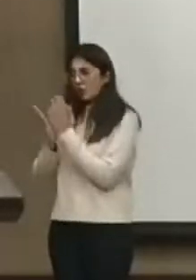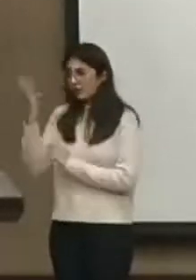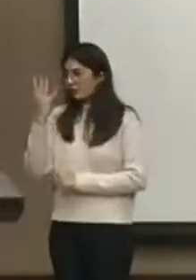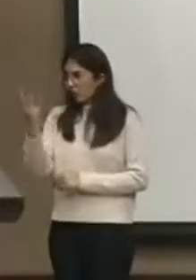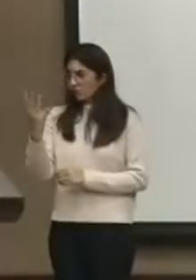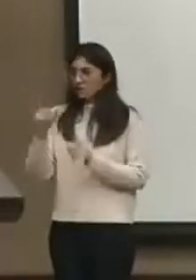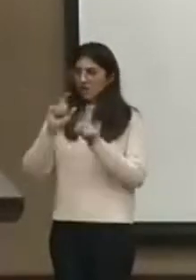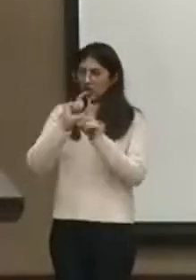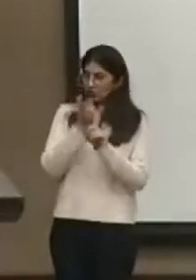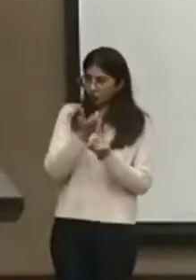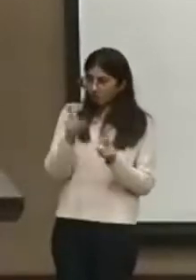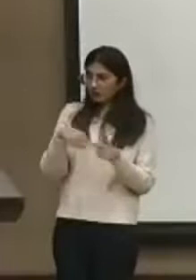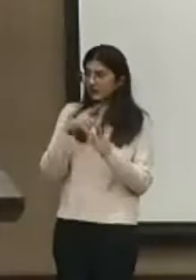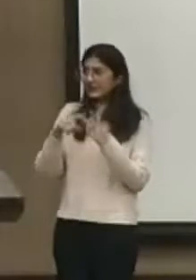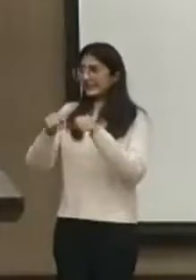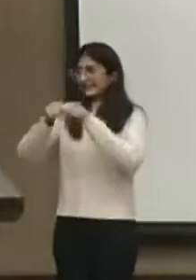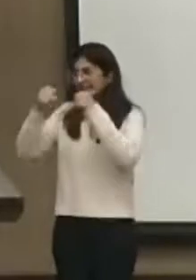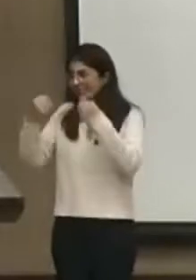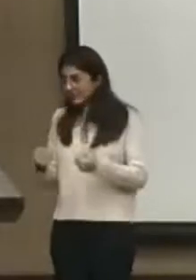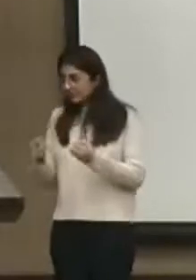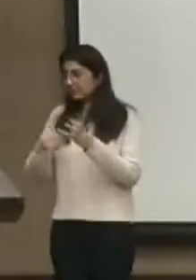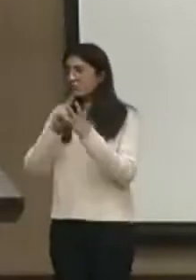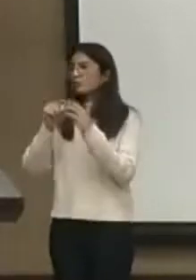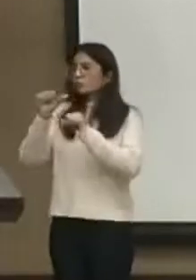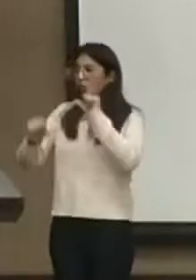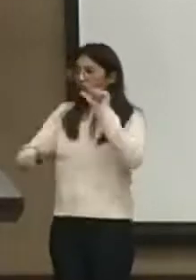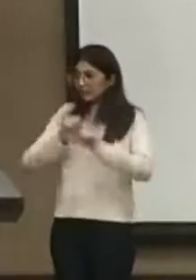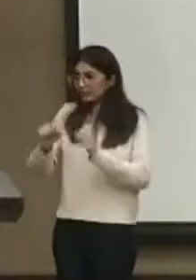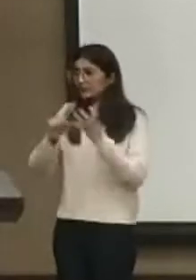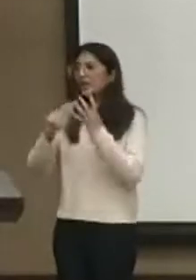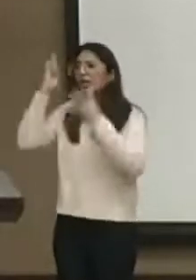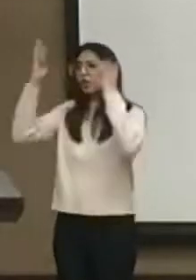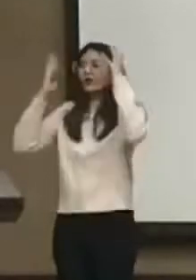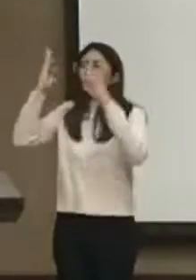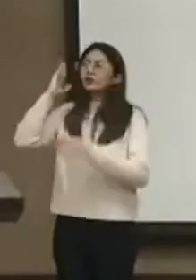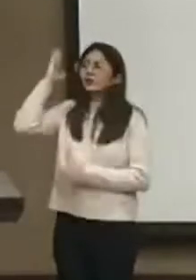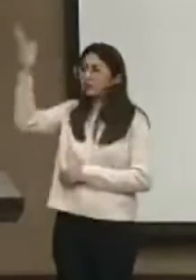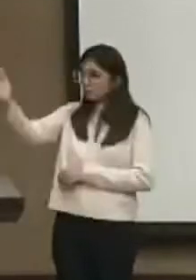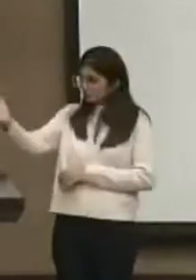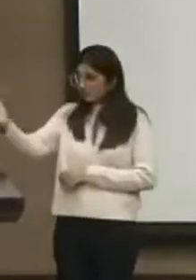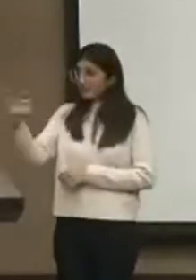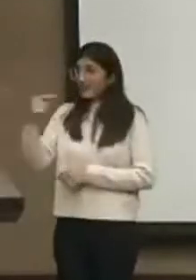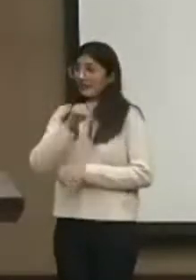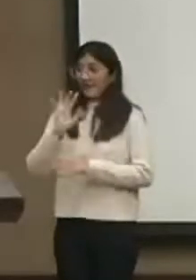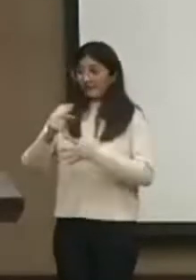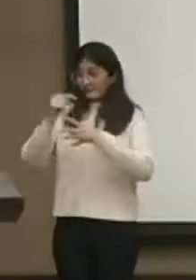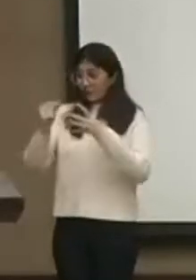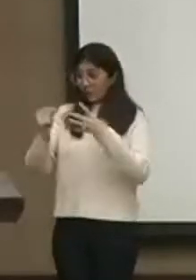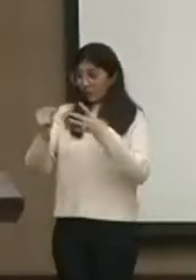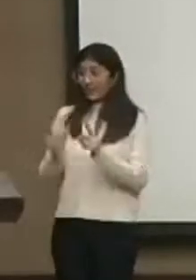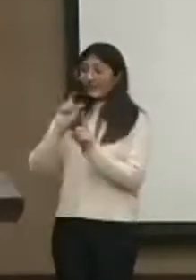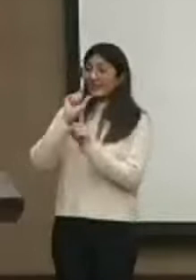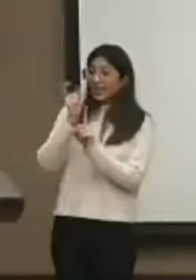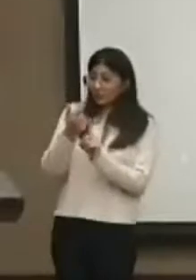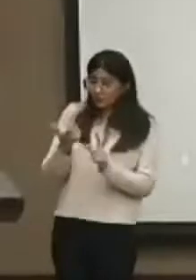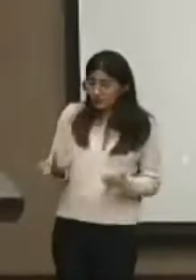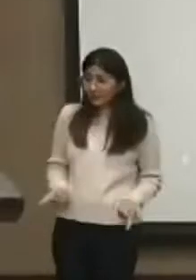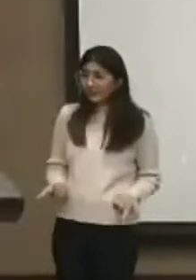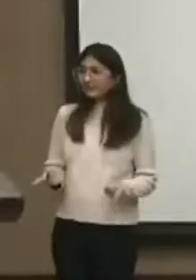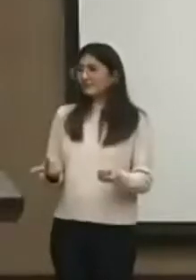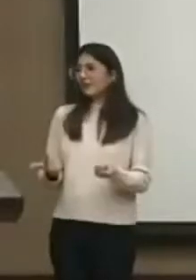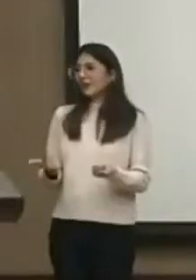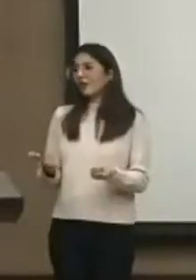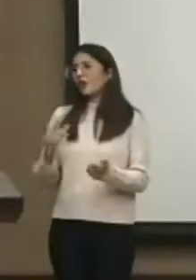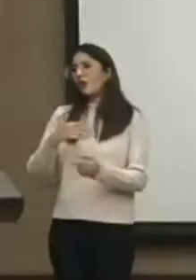culture to systems, processes, and innovation for future. So when we talk about culture, I mean, everybody